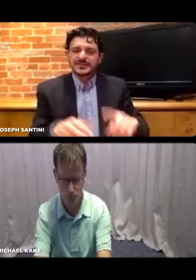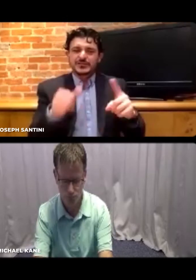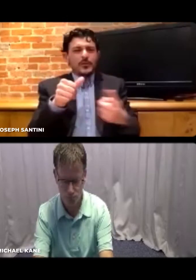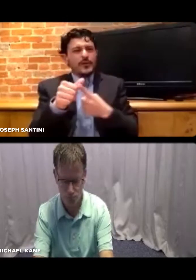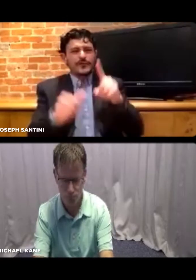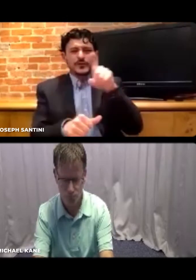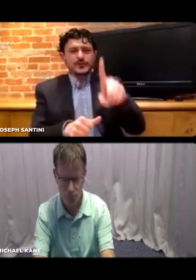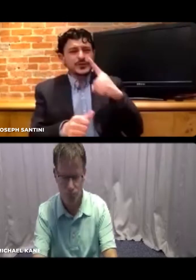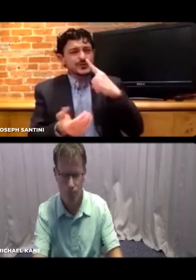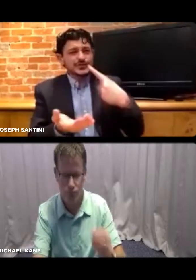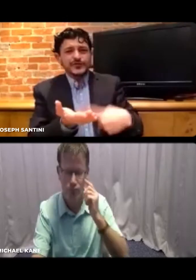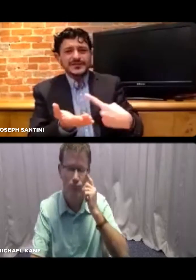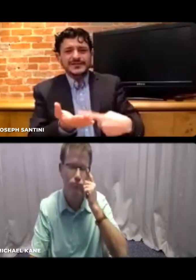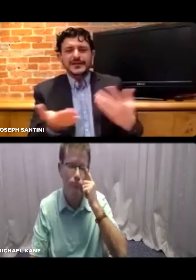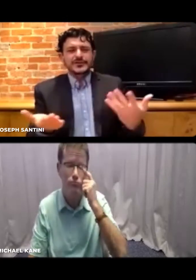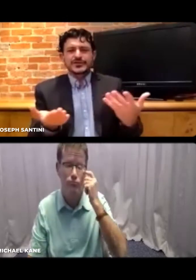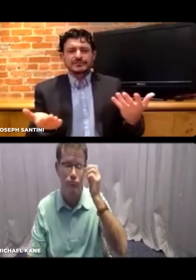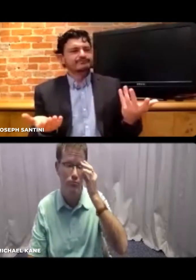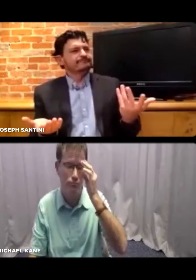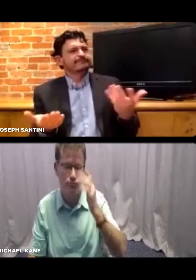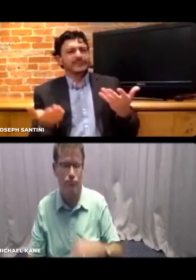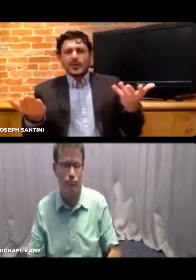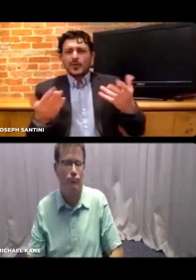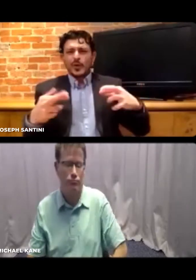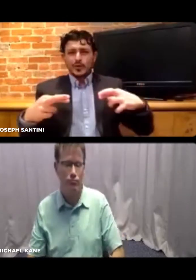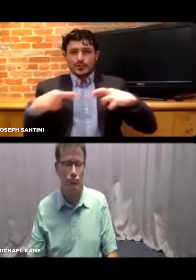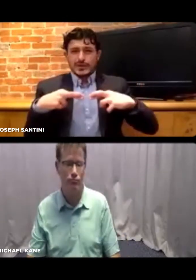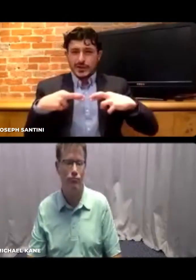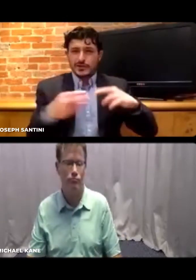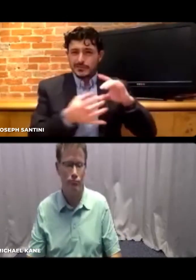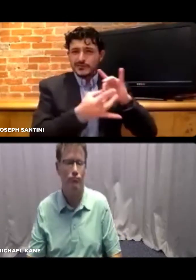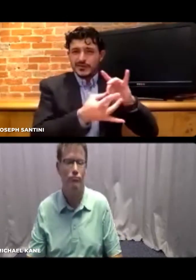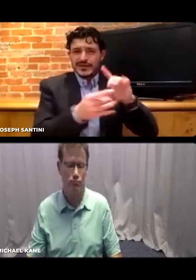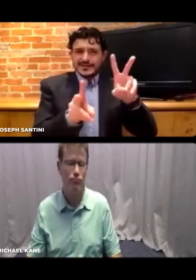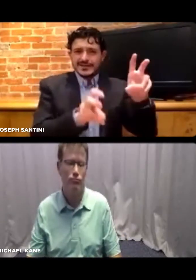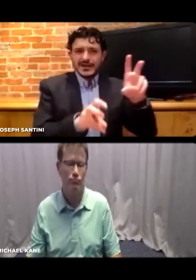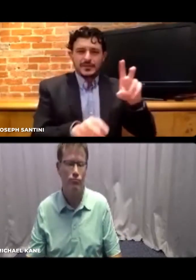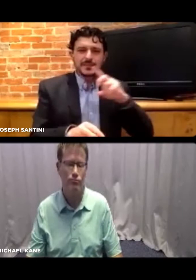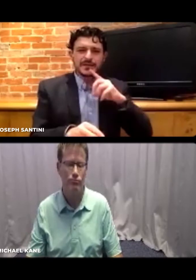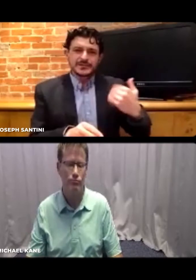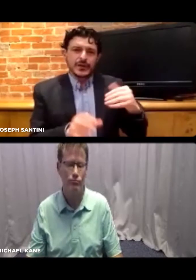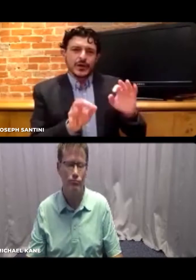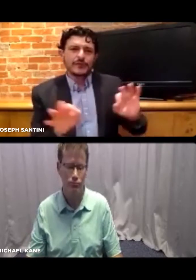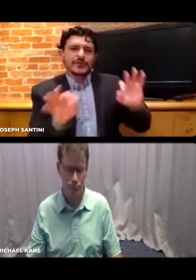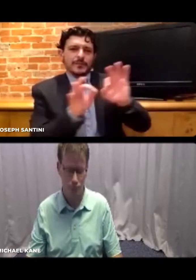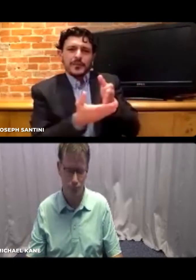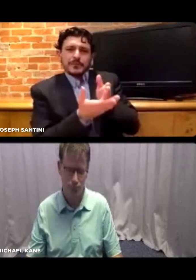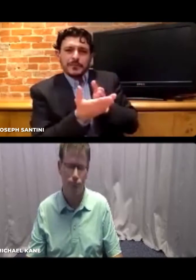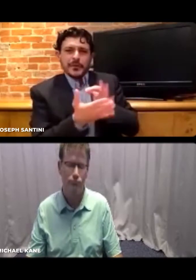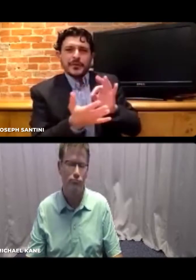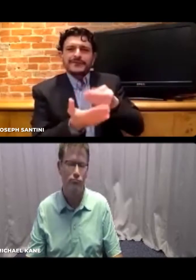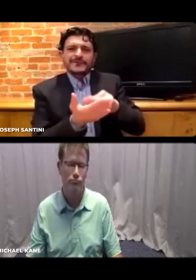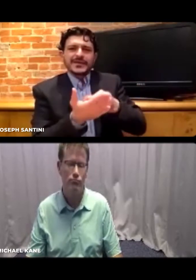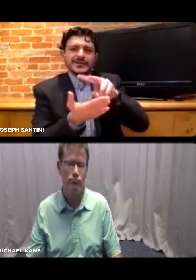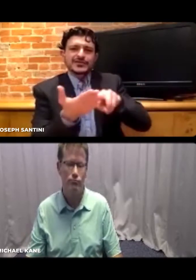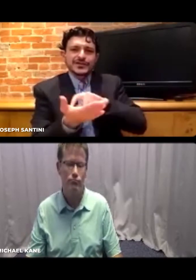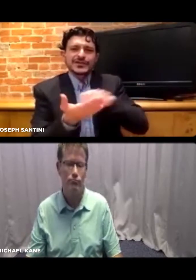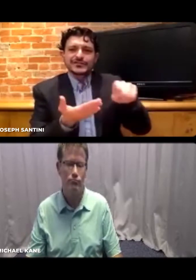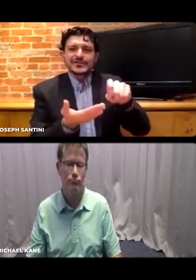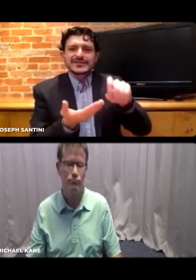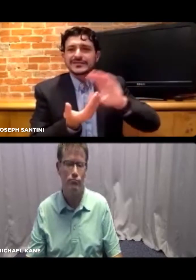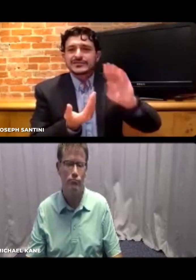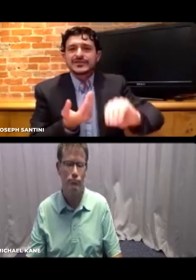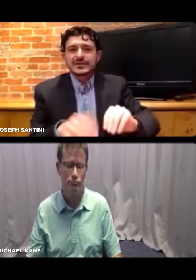questions are. So Mike, let's talk about what retirement-related topics are an important part of financial